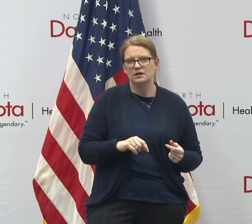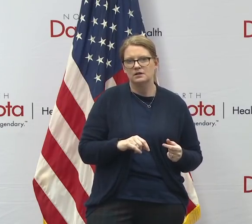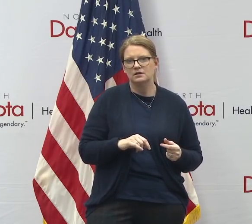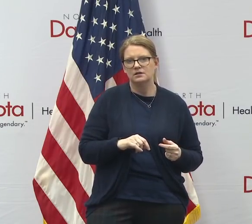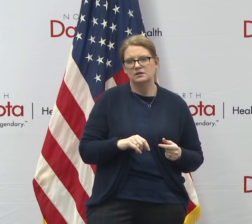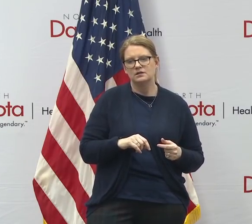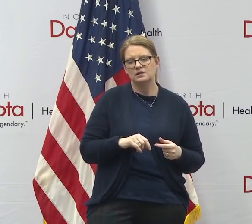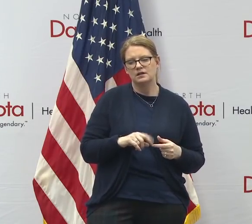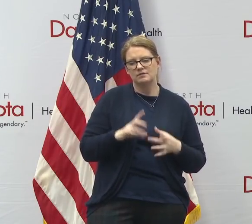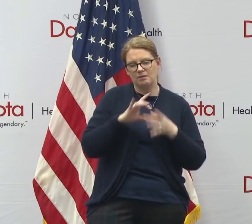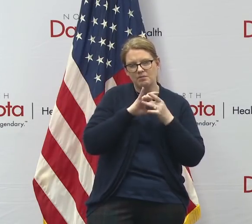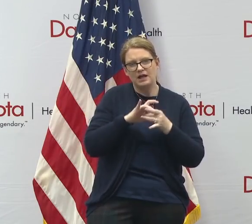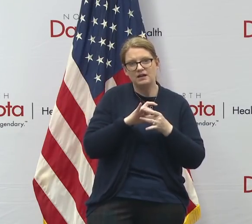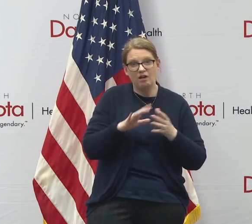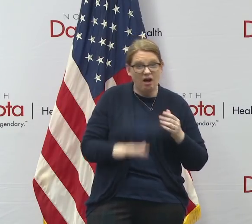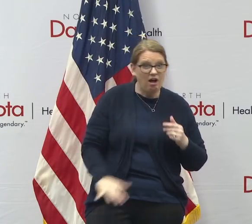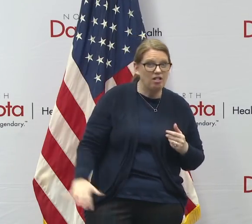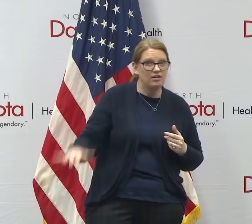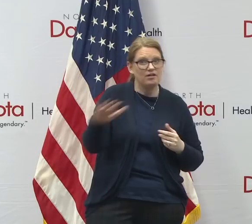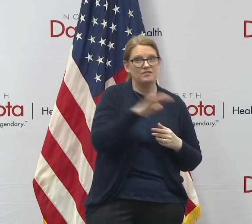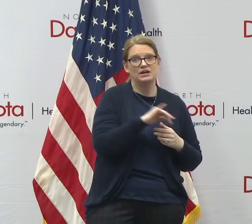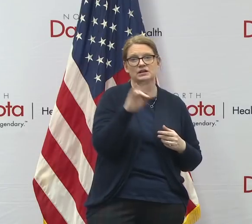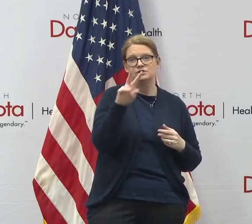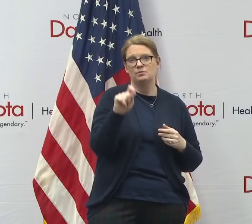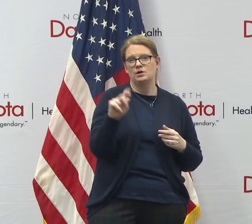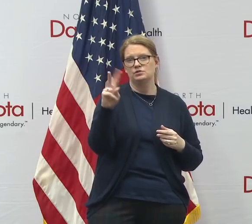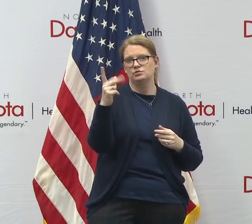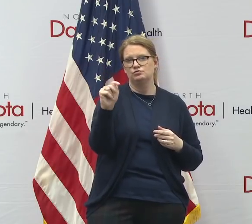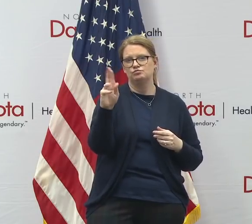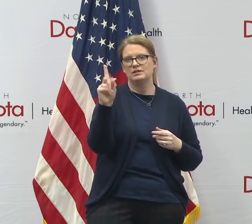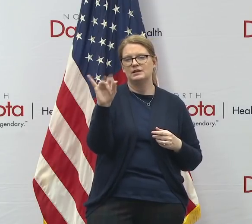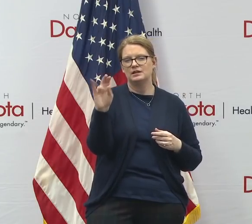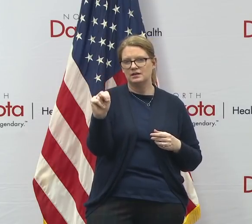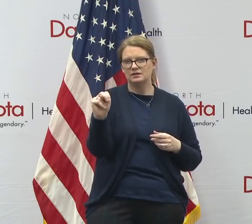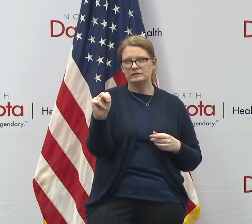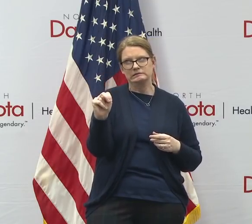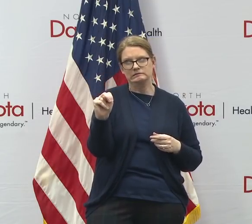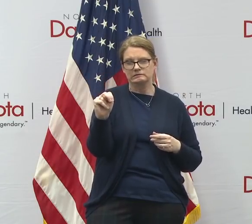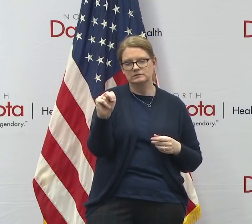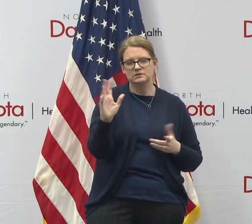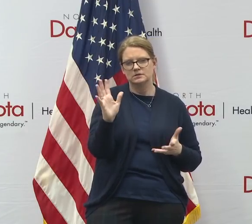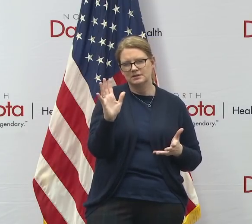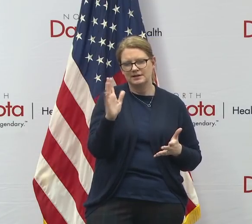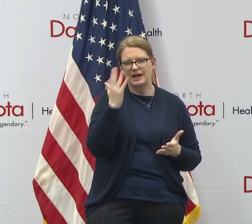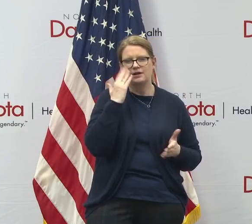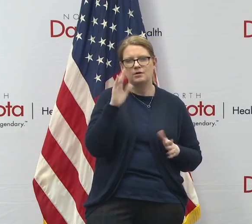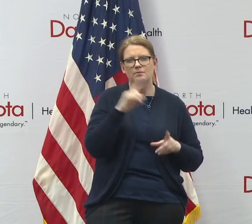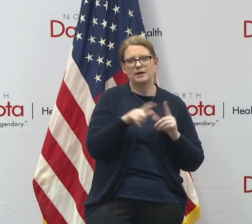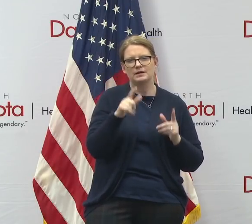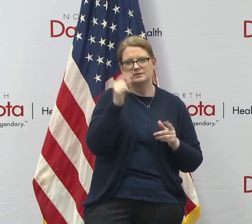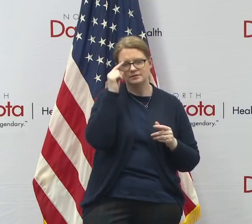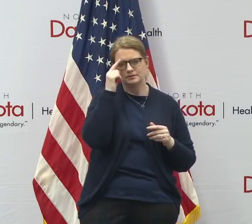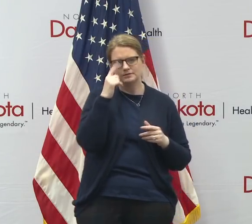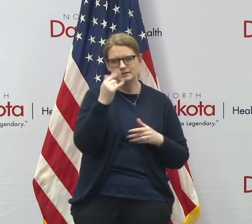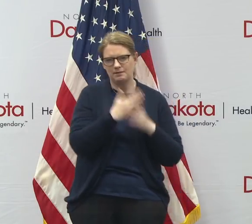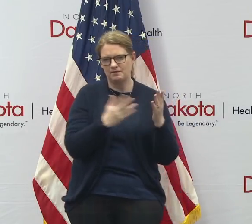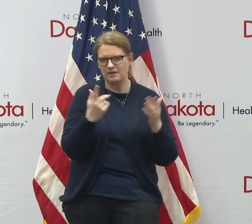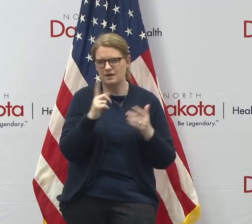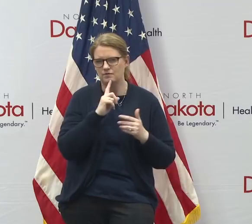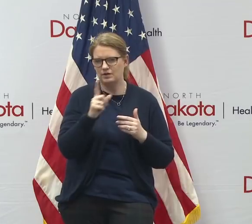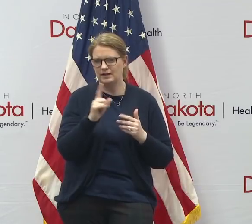that across all 2.2 trillion, that would be a stretch for me to think. But I would guess that many of that they've already thought through. They're not trying